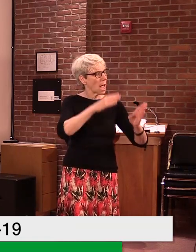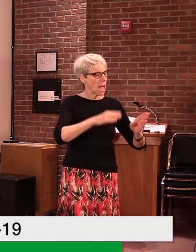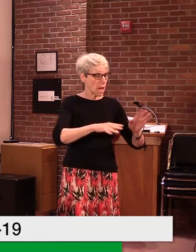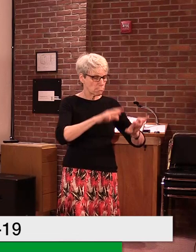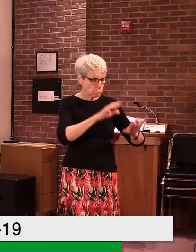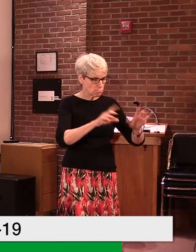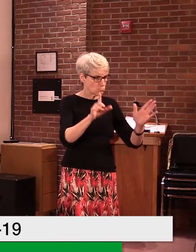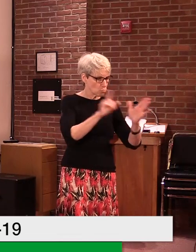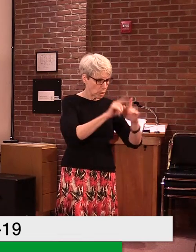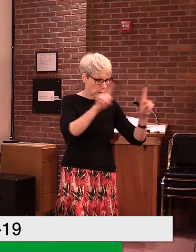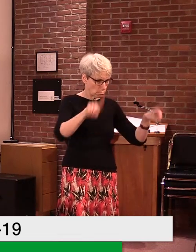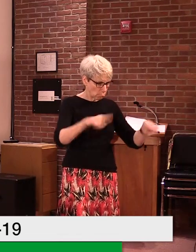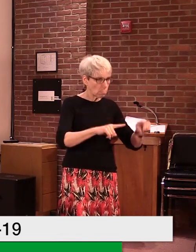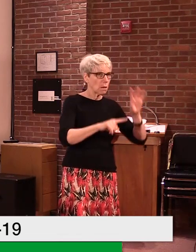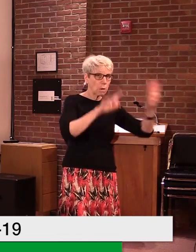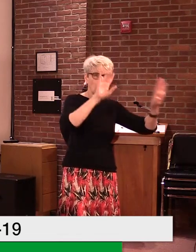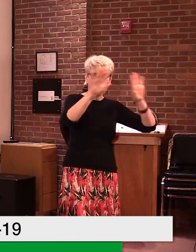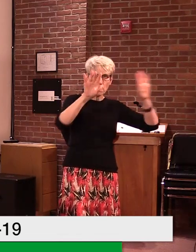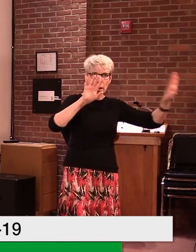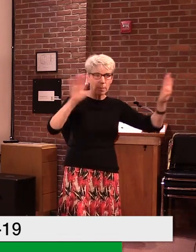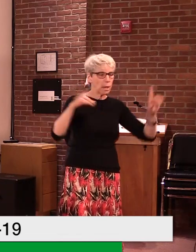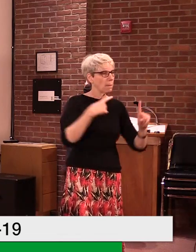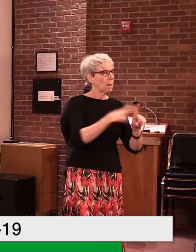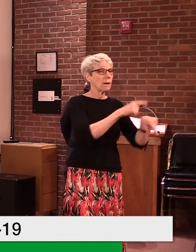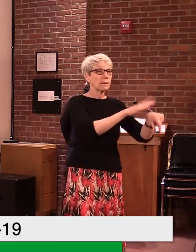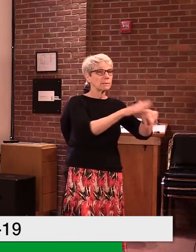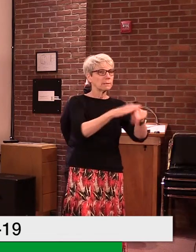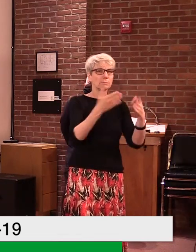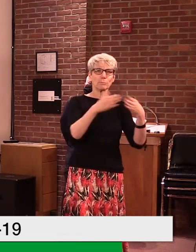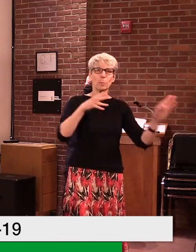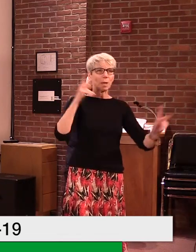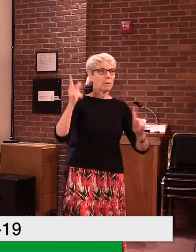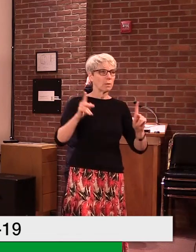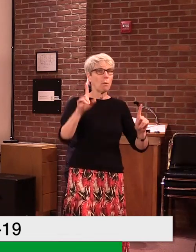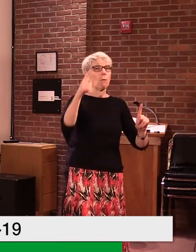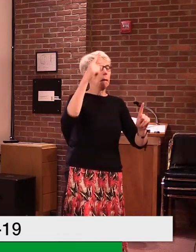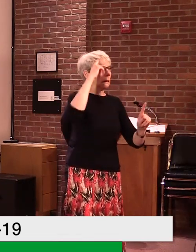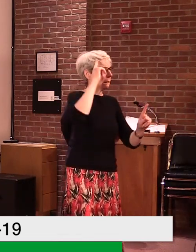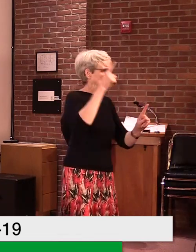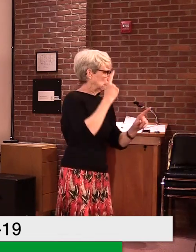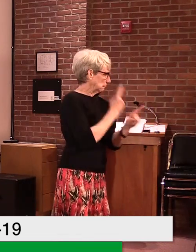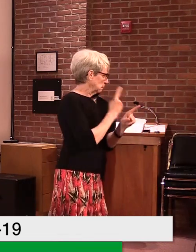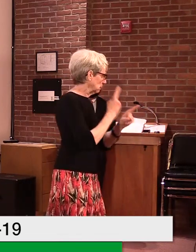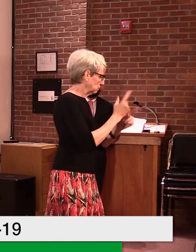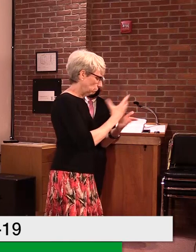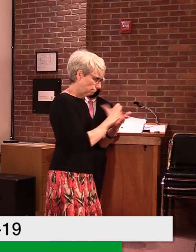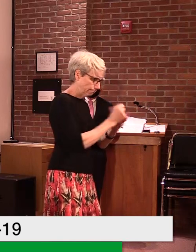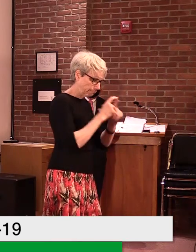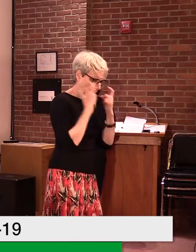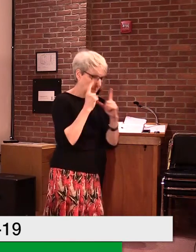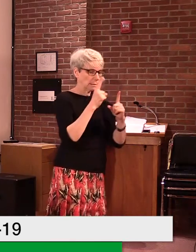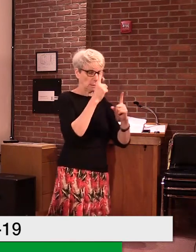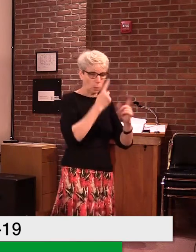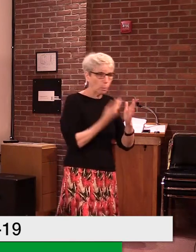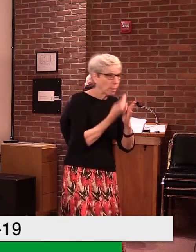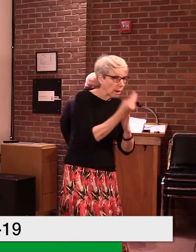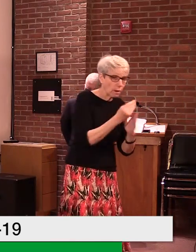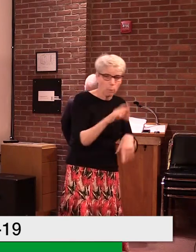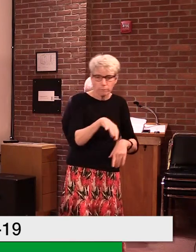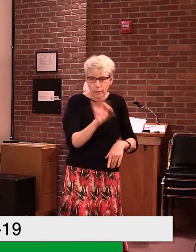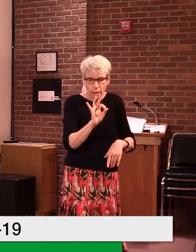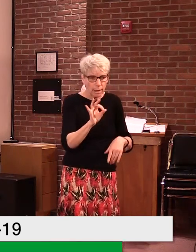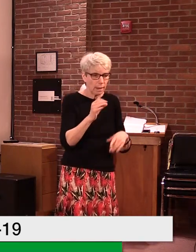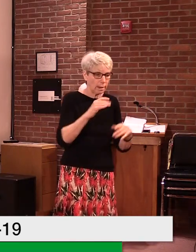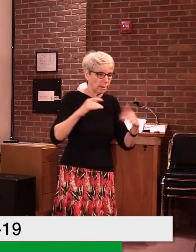individually, to get them prepared to buy masks, get masks, acquire masks, make masks,